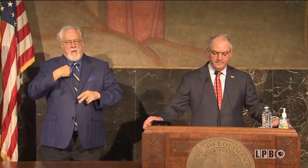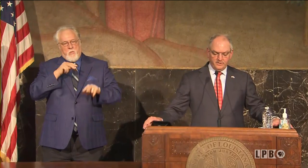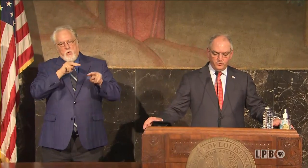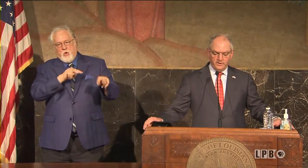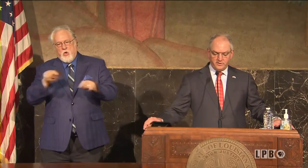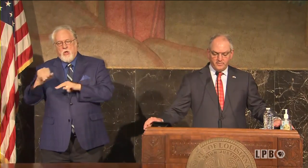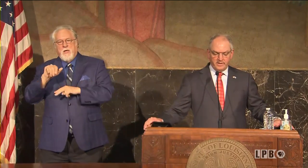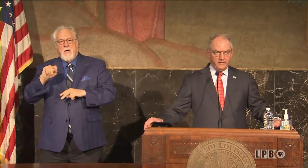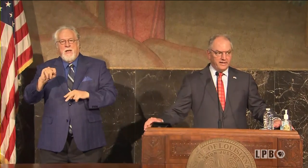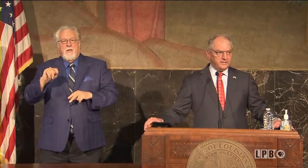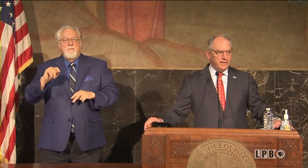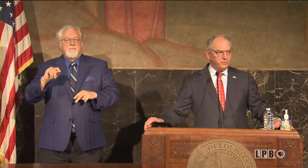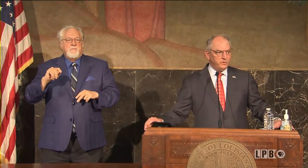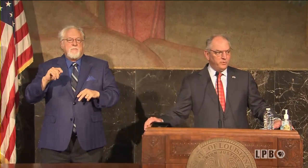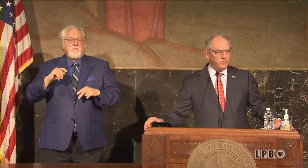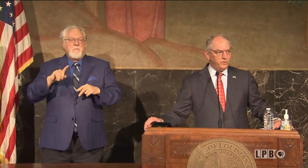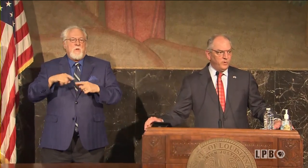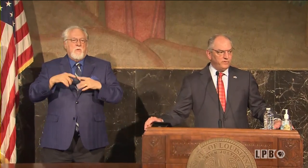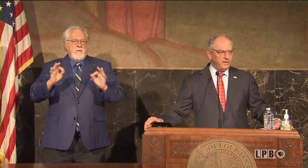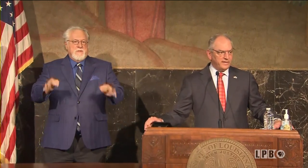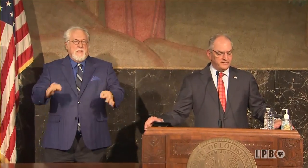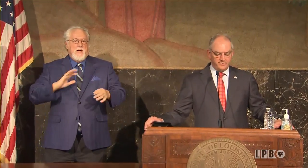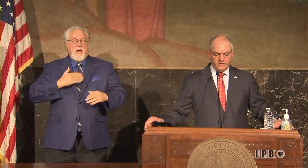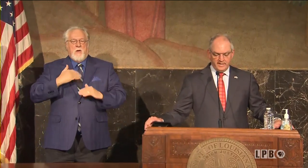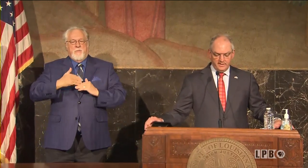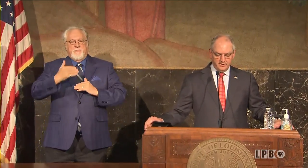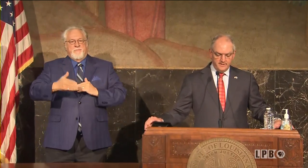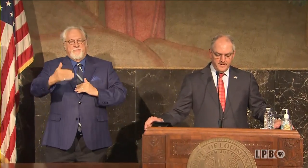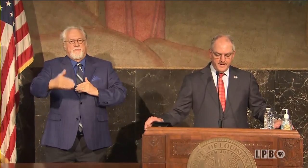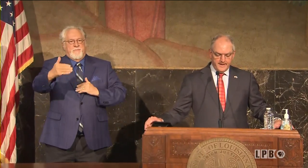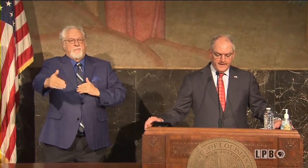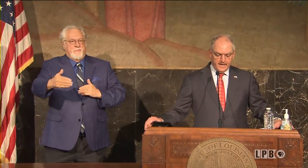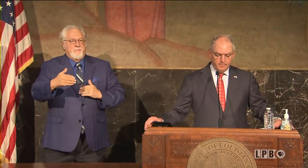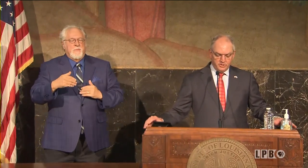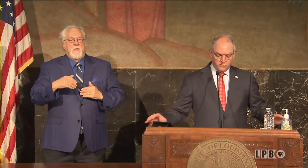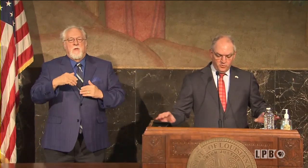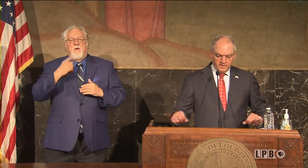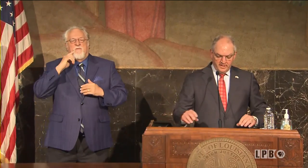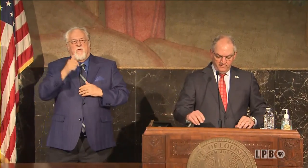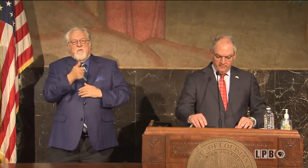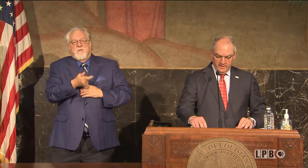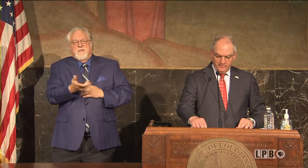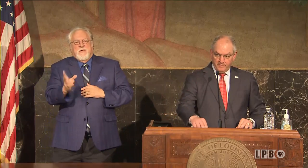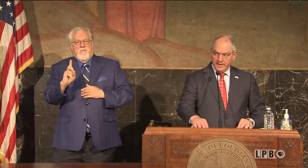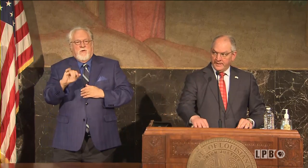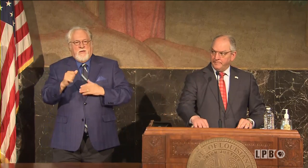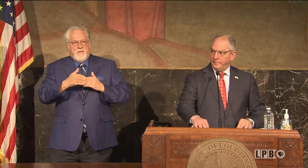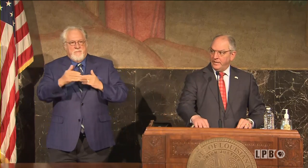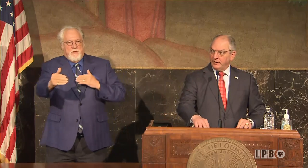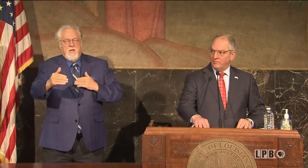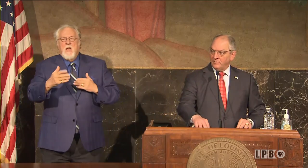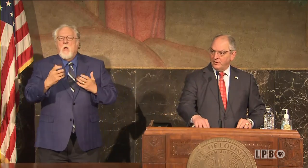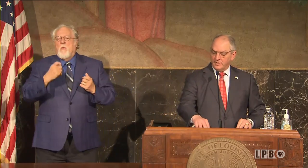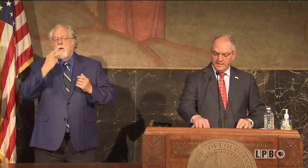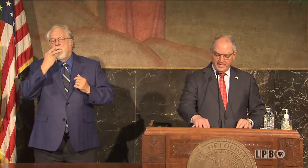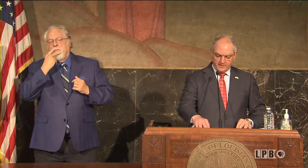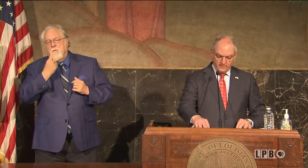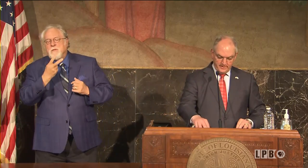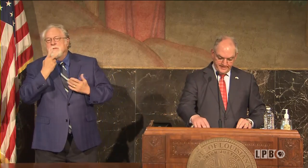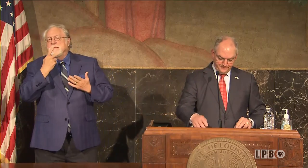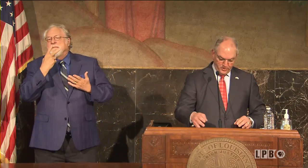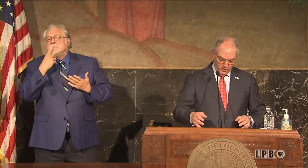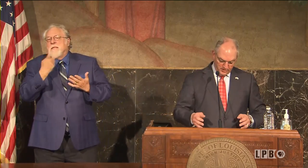at as we determine our next steps, which we will do over the next several days. But just wanted to give everybody a peek at what we're looking